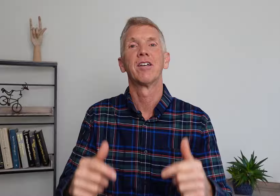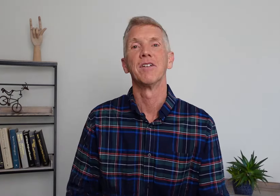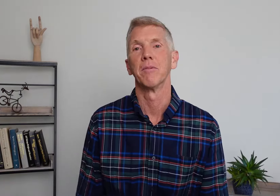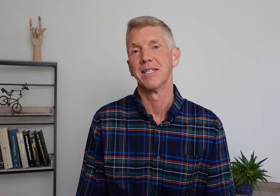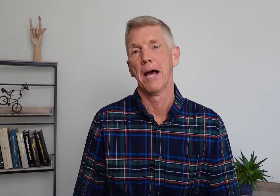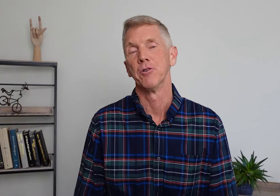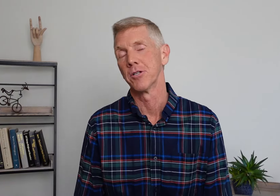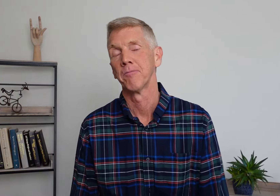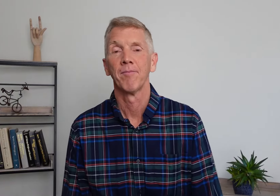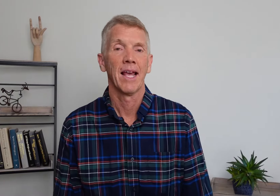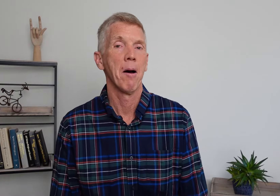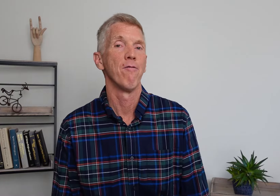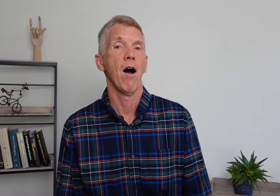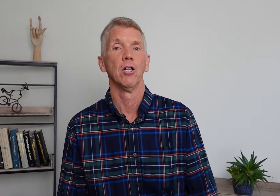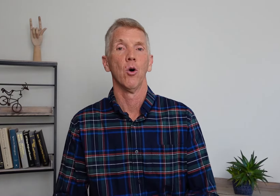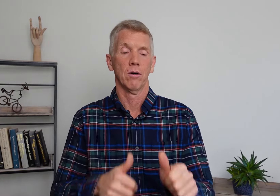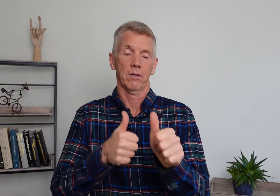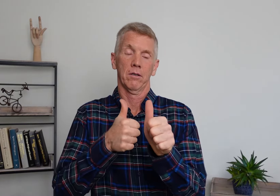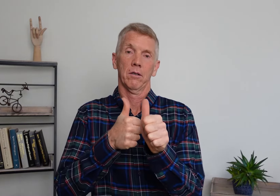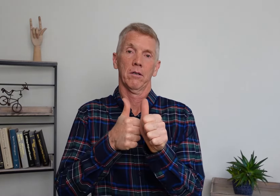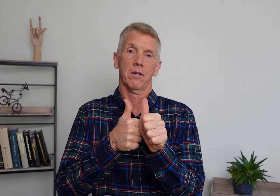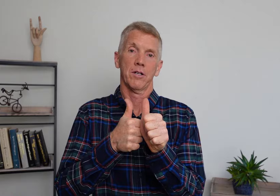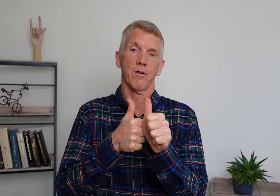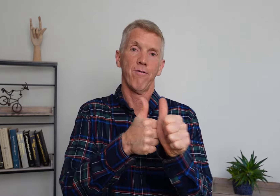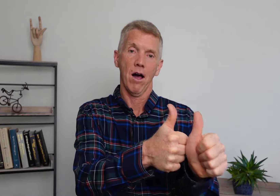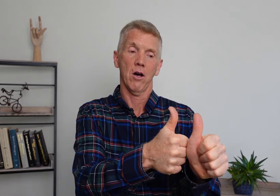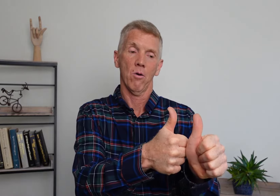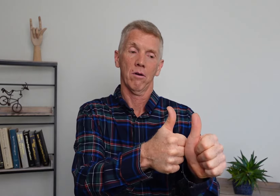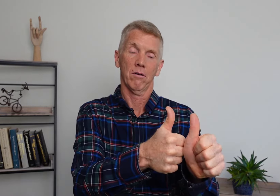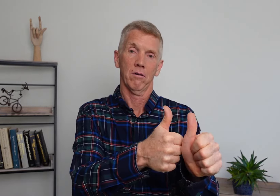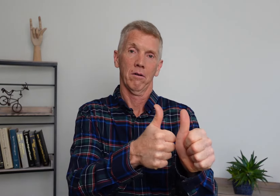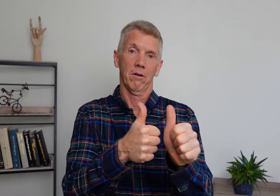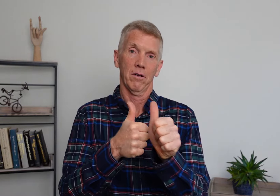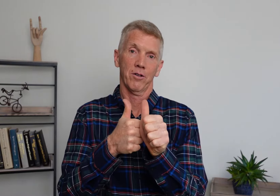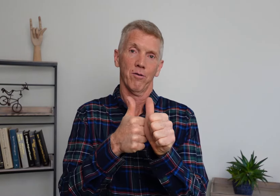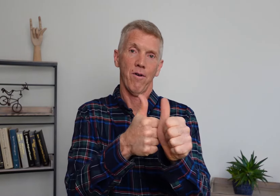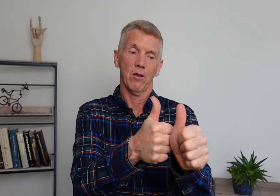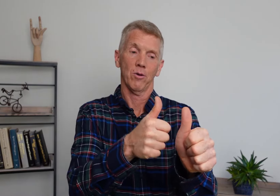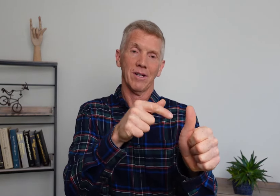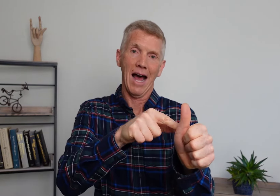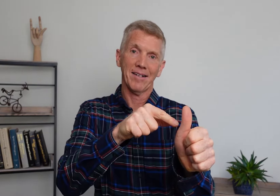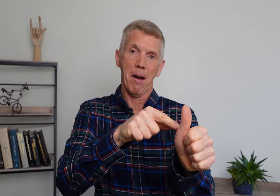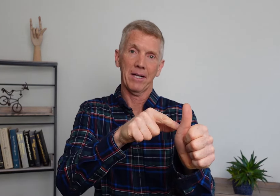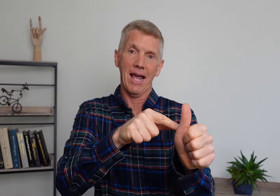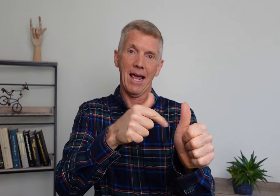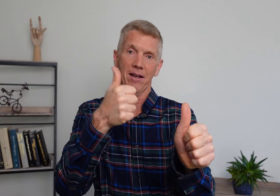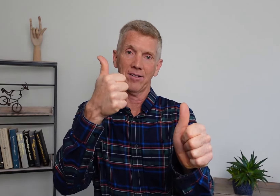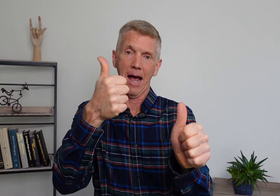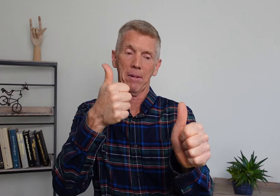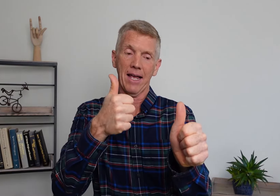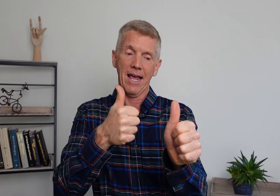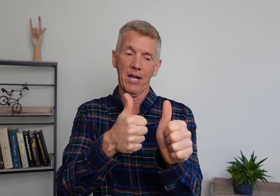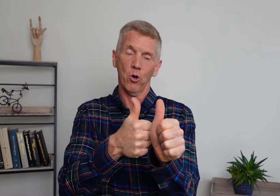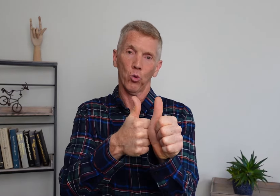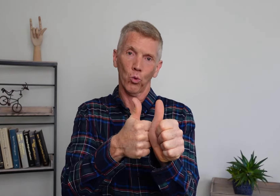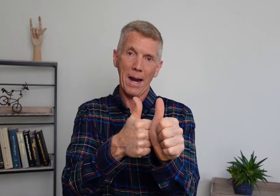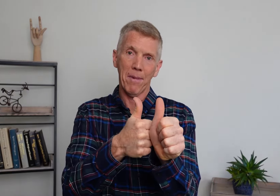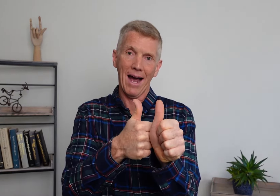some examples. How about follow? To follow. To follow. Non-dominant hand, right behind